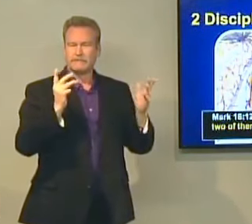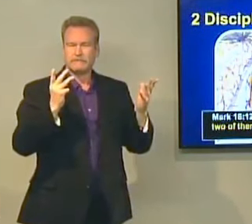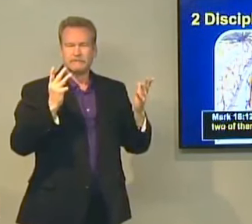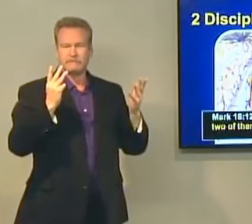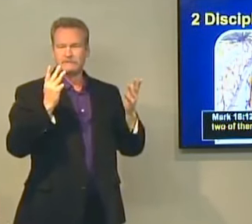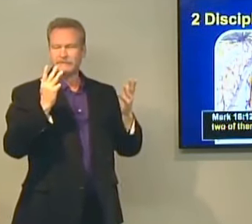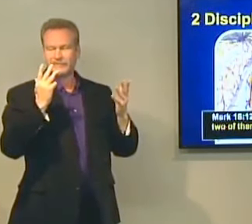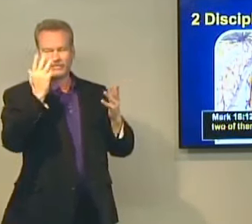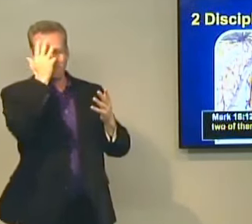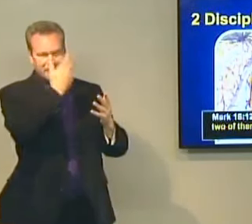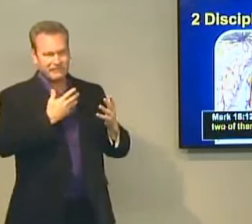Just kind of different. Different.